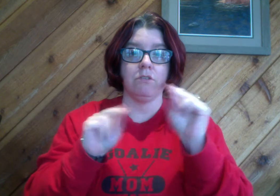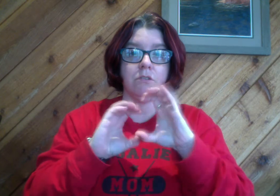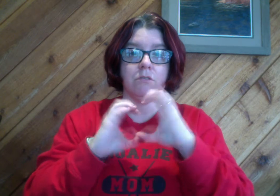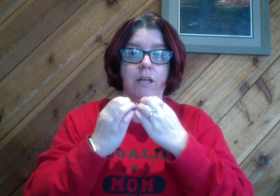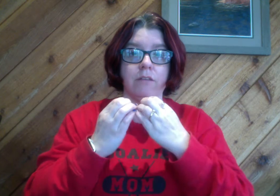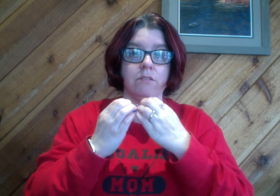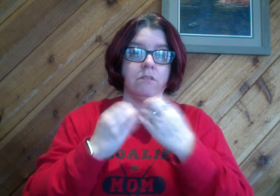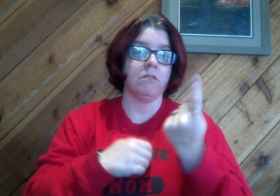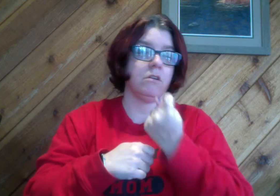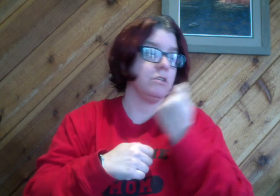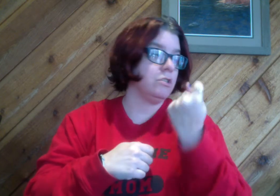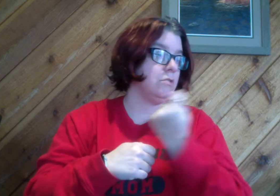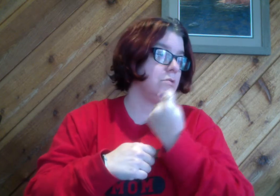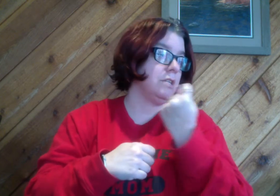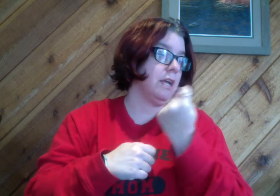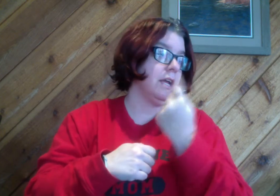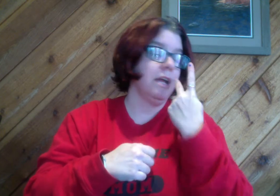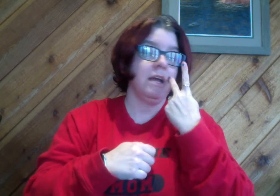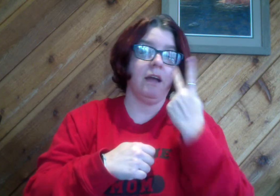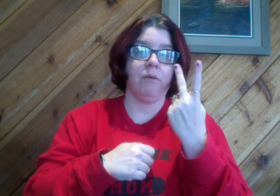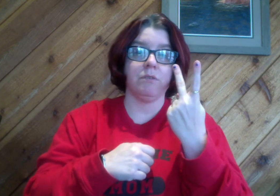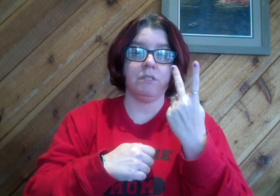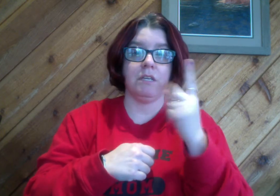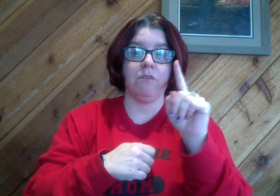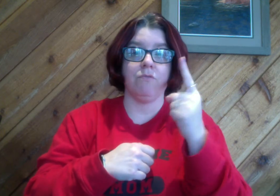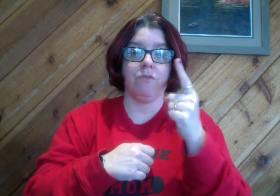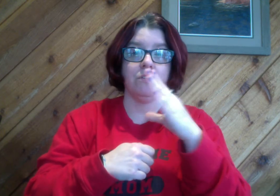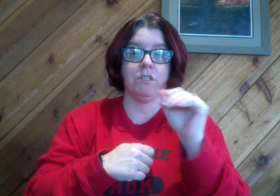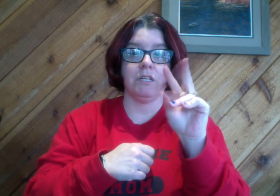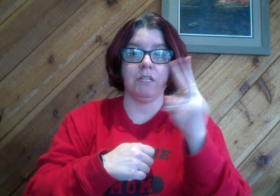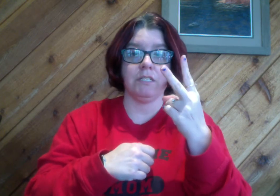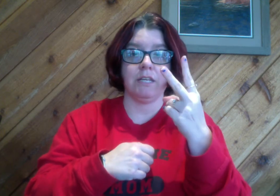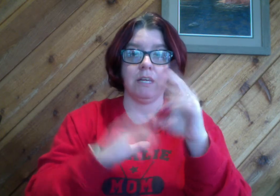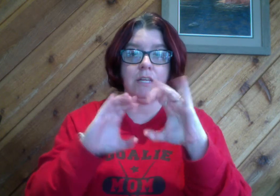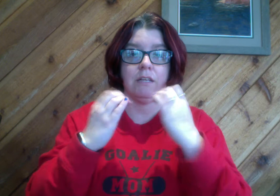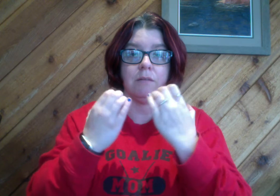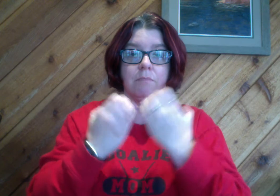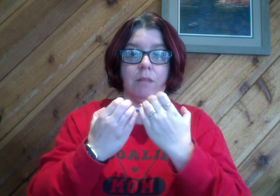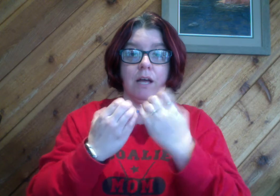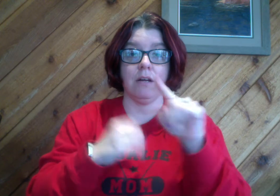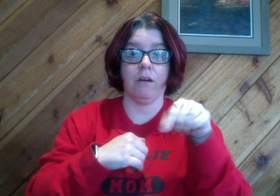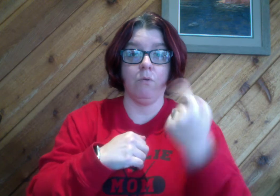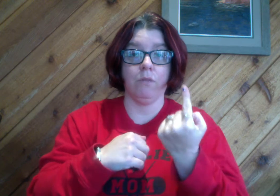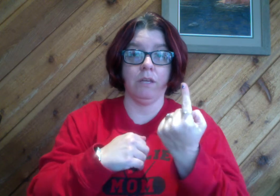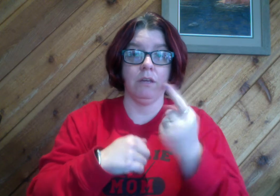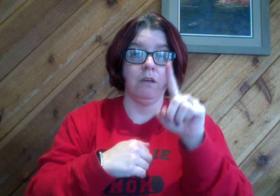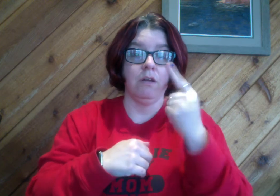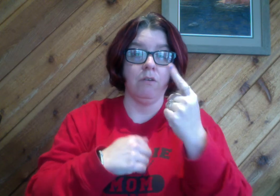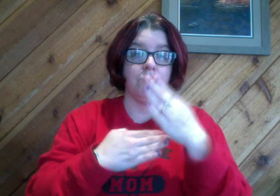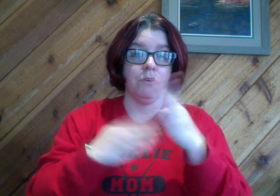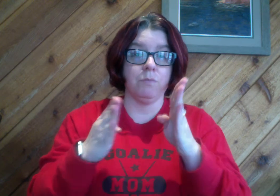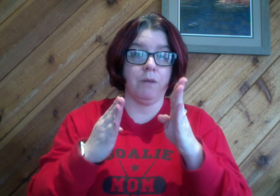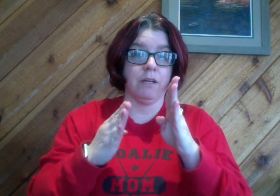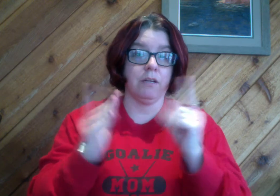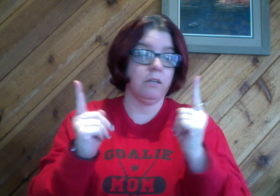no class. On Tuesday I will see first and second block only. First block you're